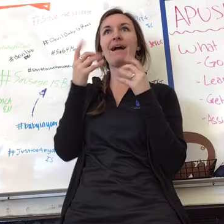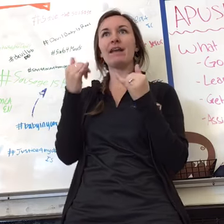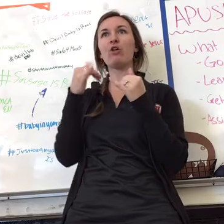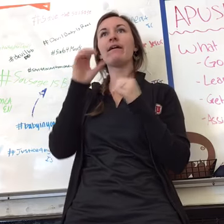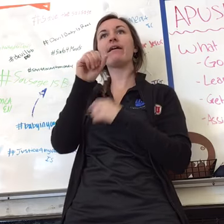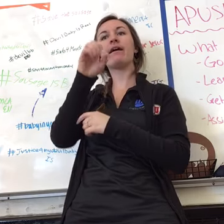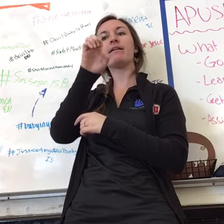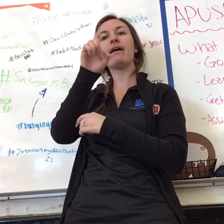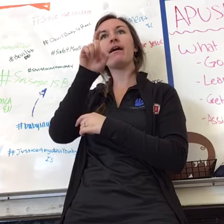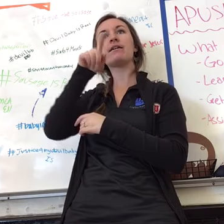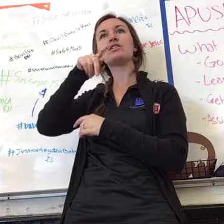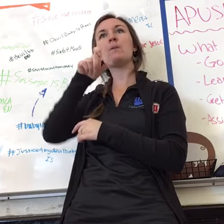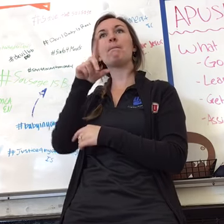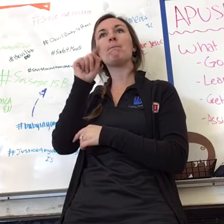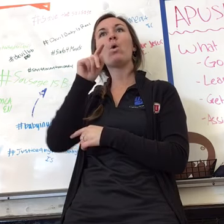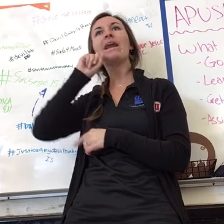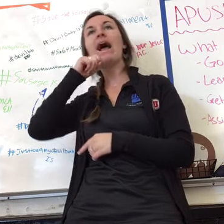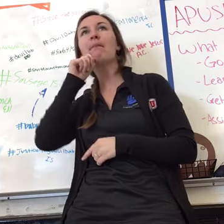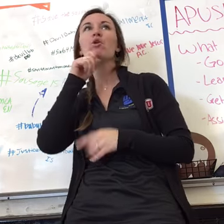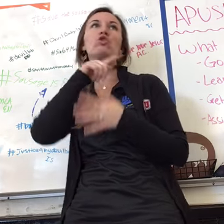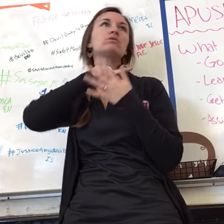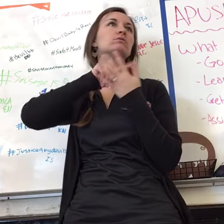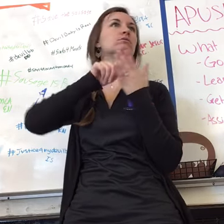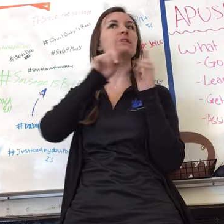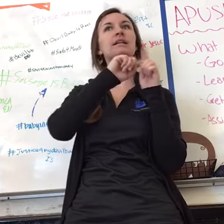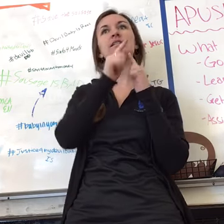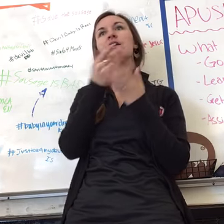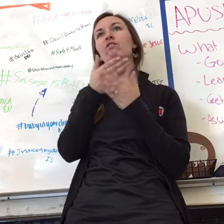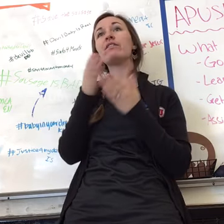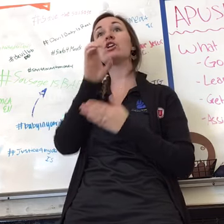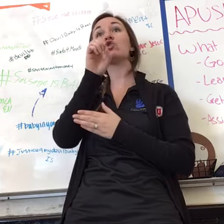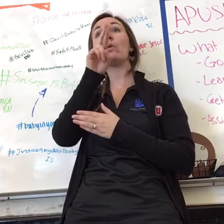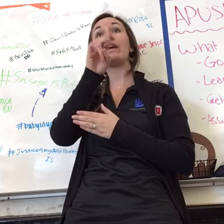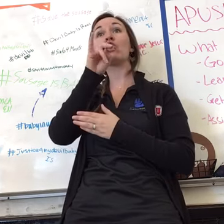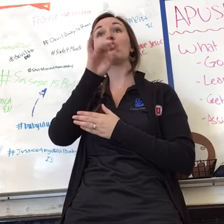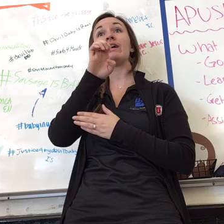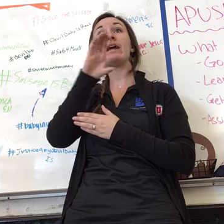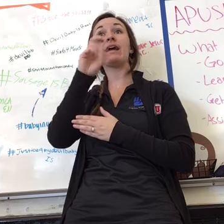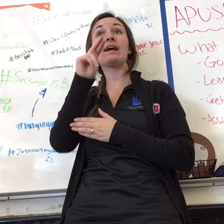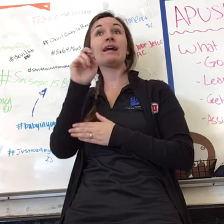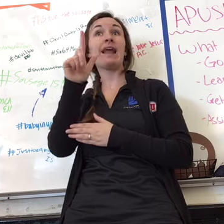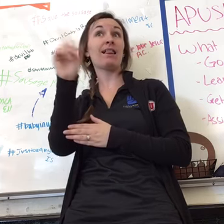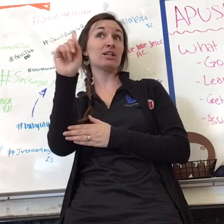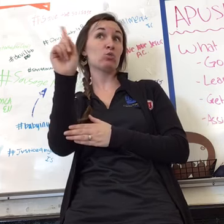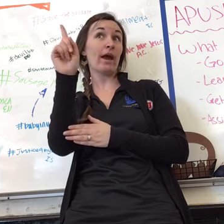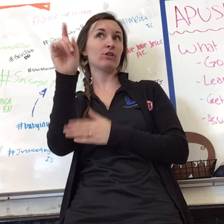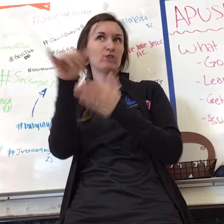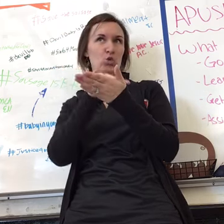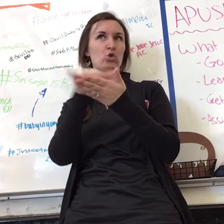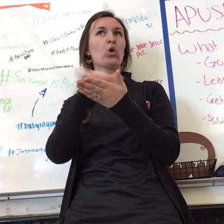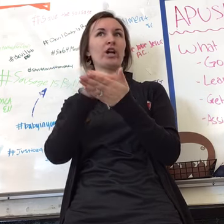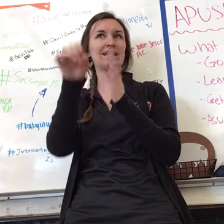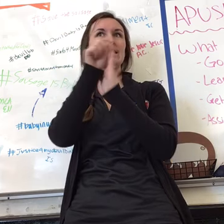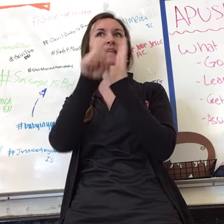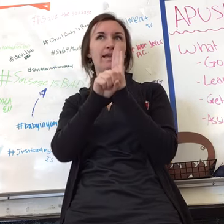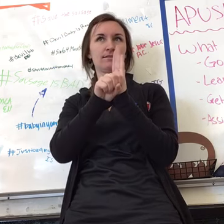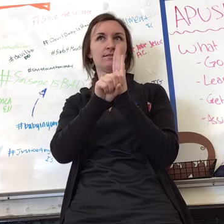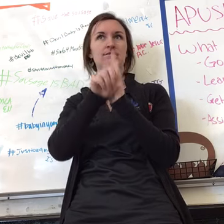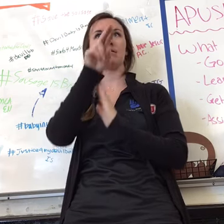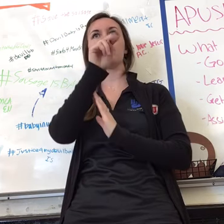to other countries. Erie Canal is located in what state, by the way? New York. So New York becomes the commercial hub. It's all